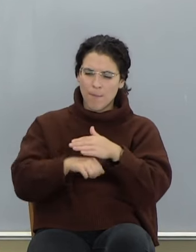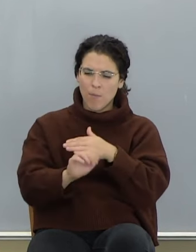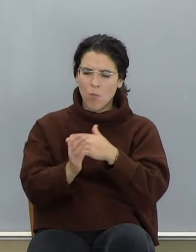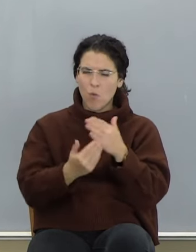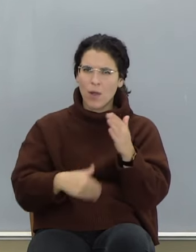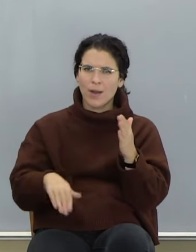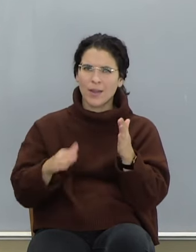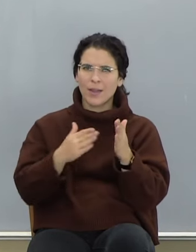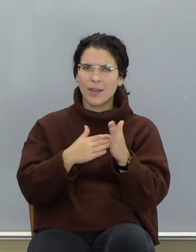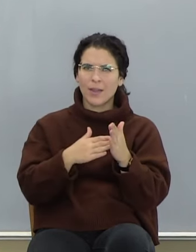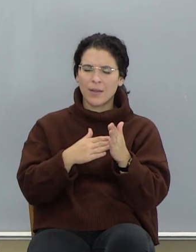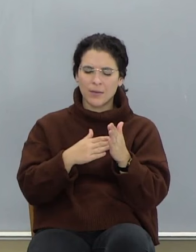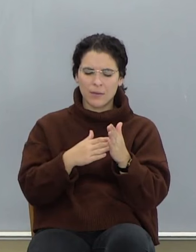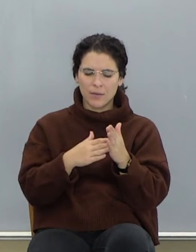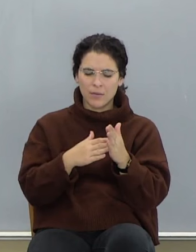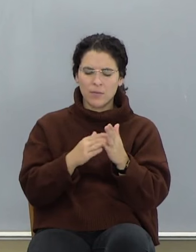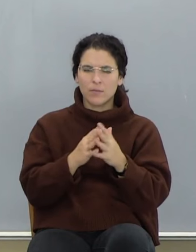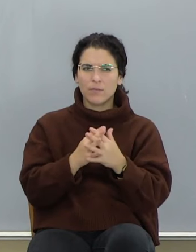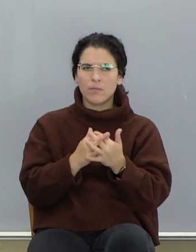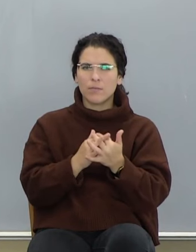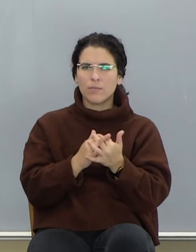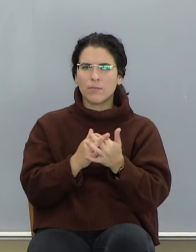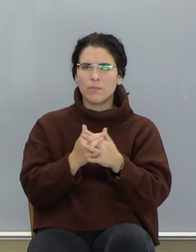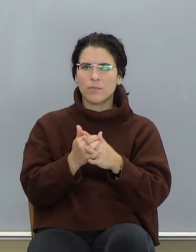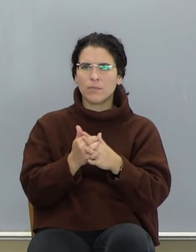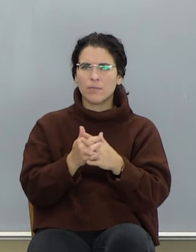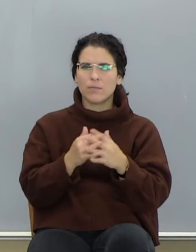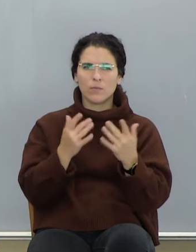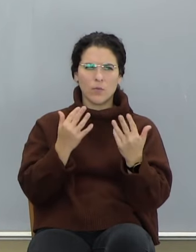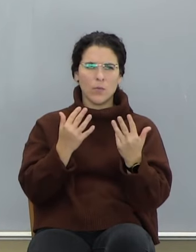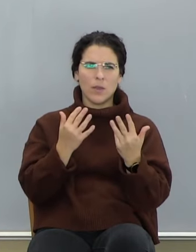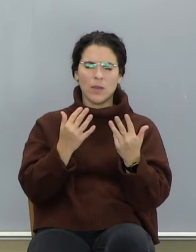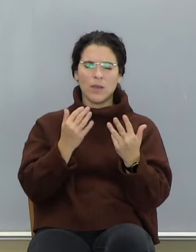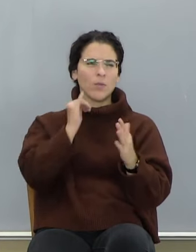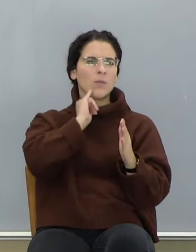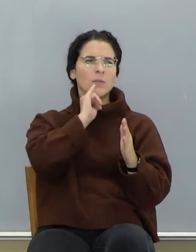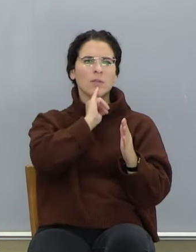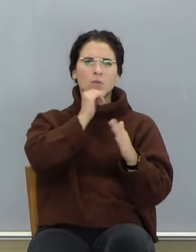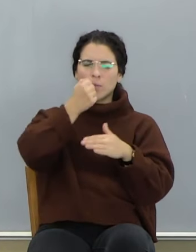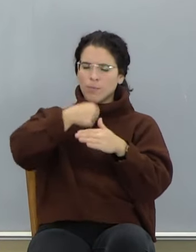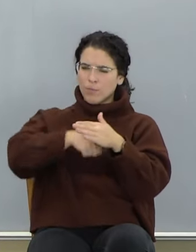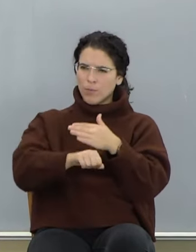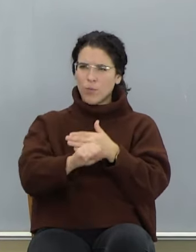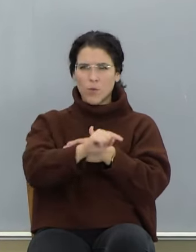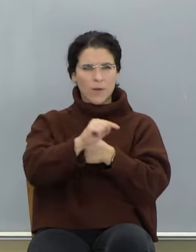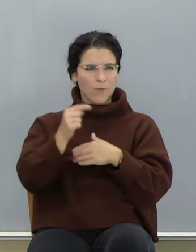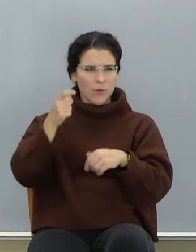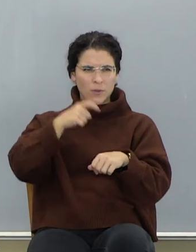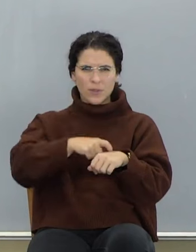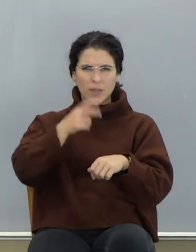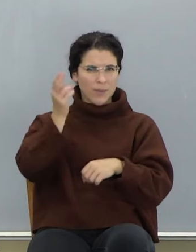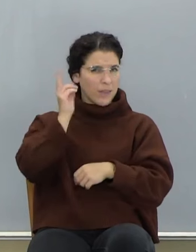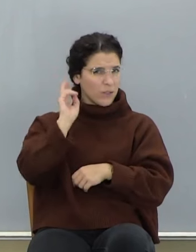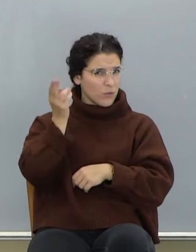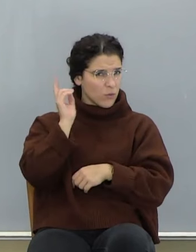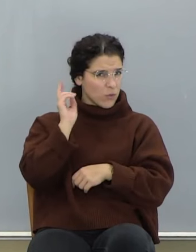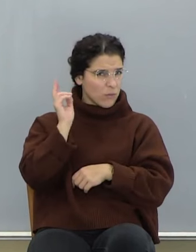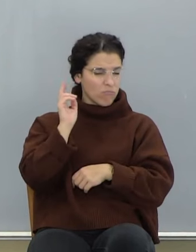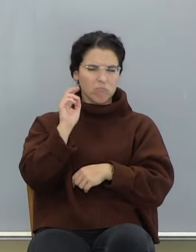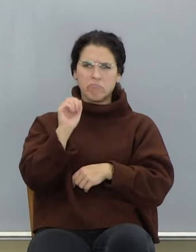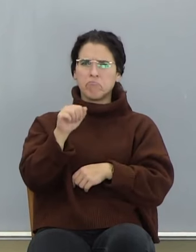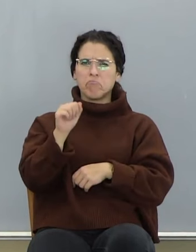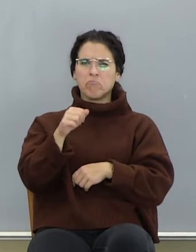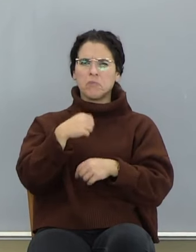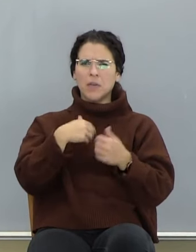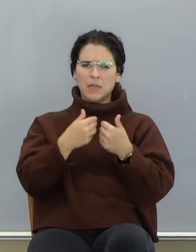Born again. Wait a minute. Was Israel born a first time in history? Yeah,